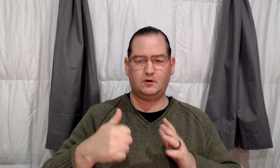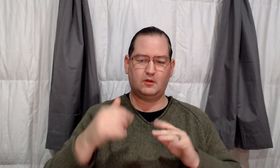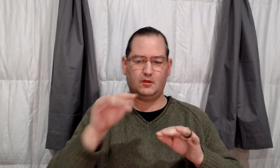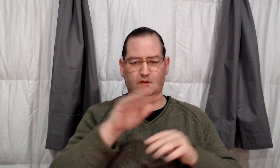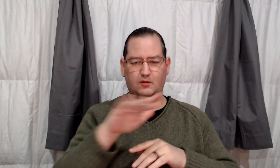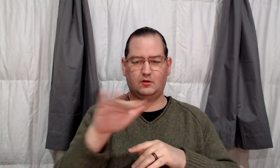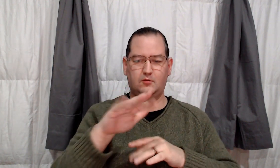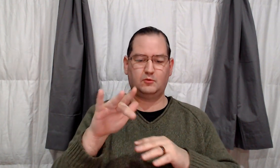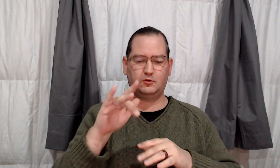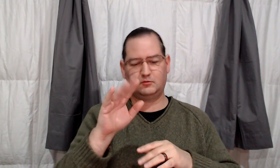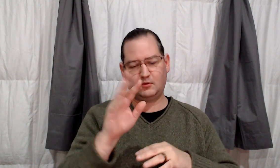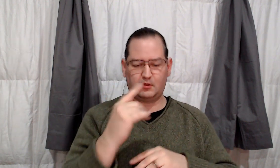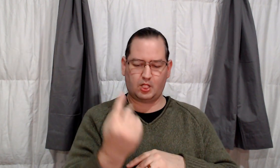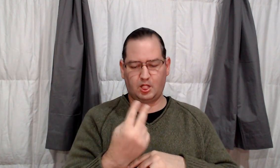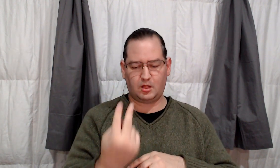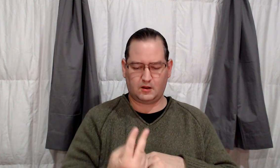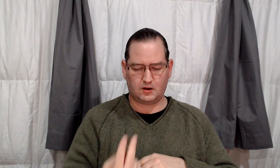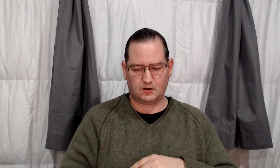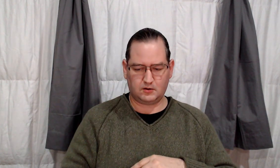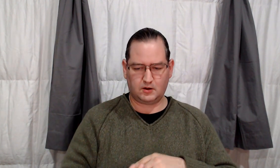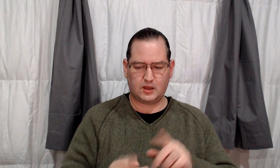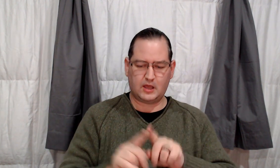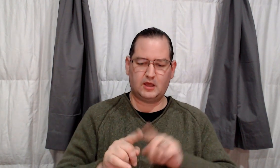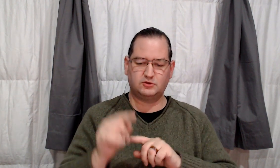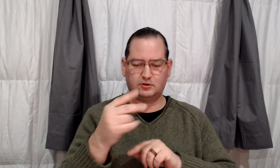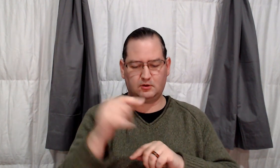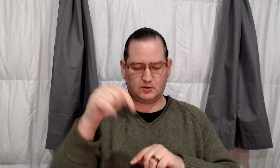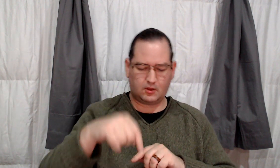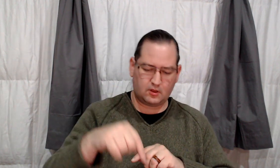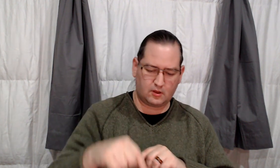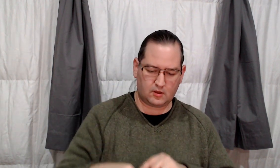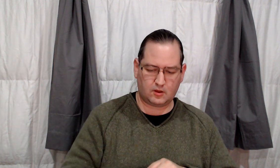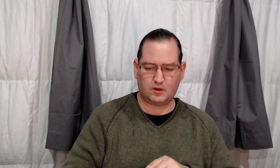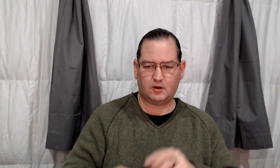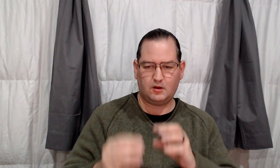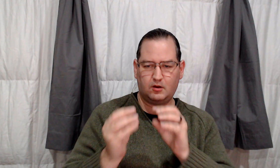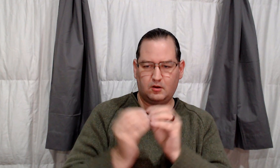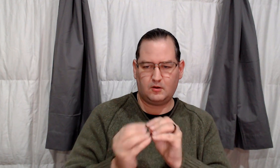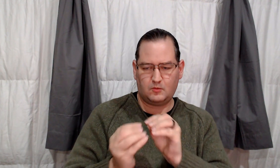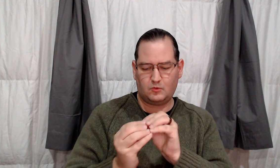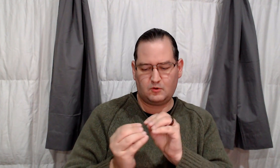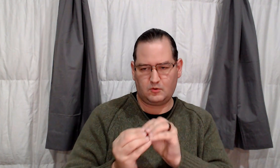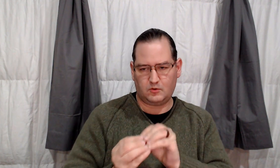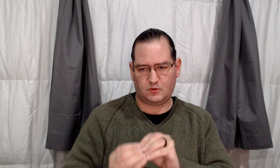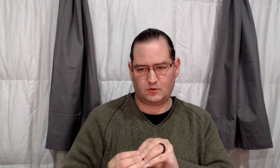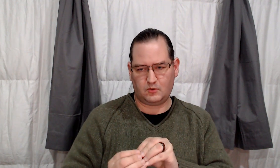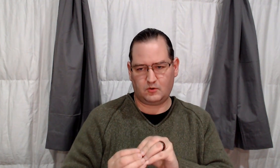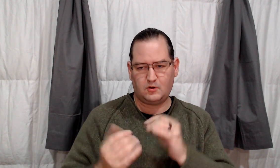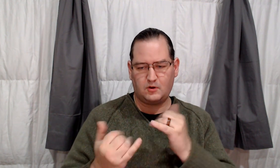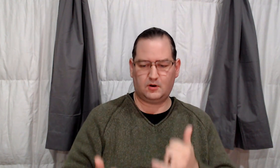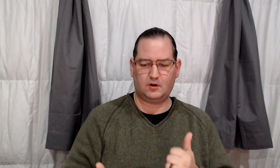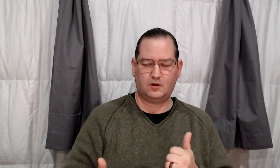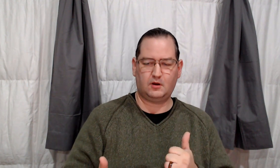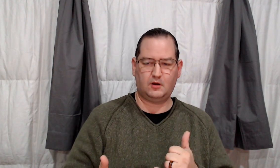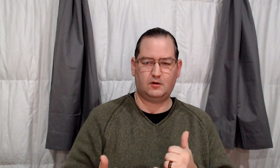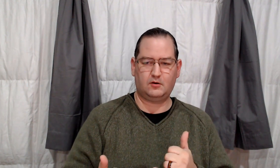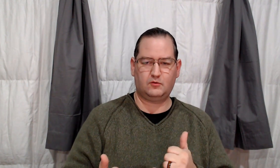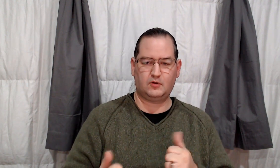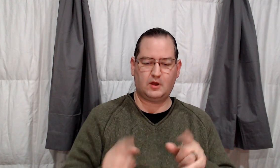And as you go deeper, deeper down now, as those changes continue to take place, as my voice and